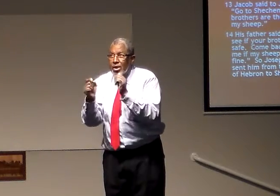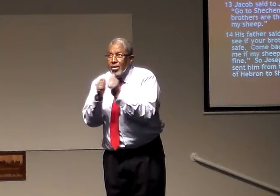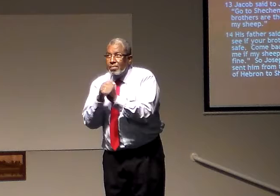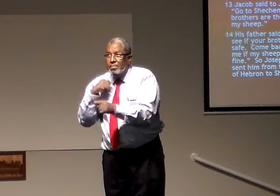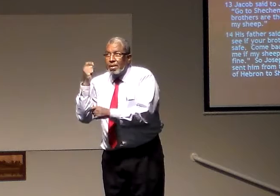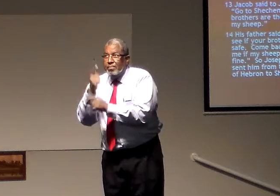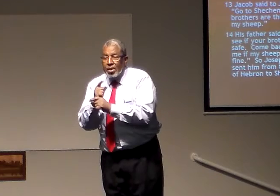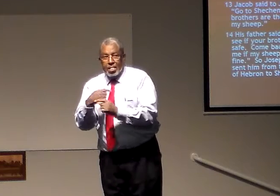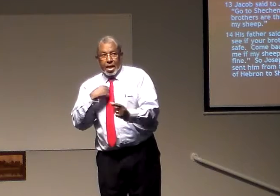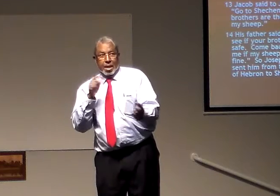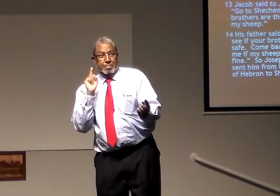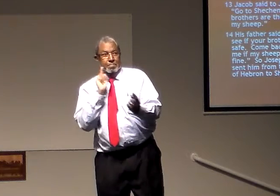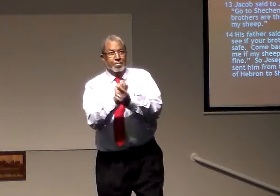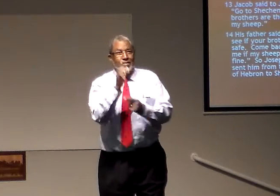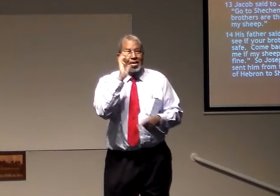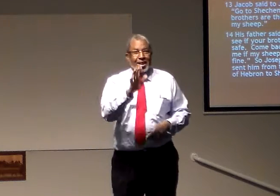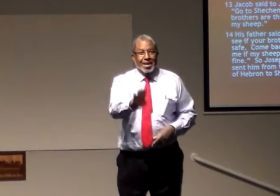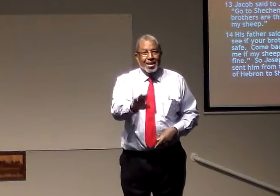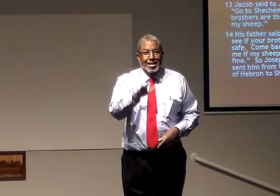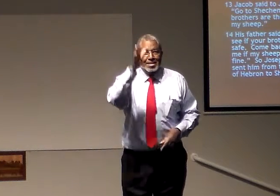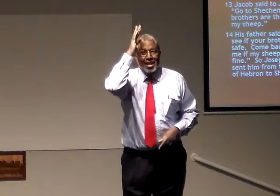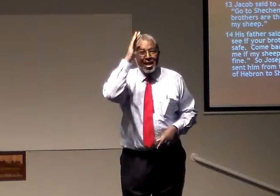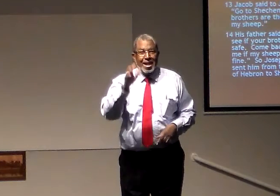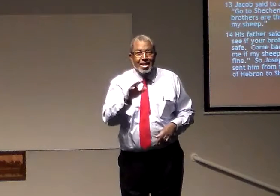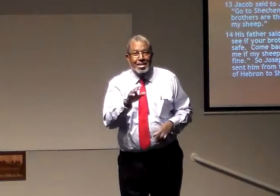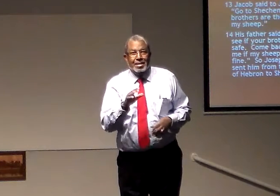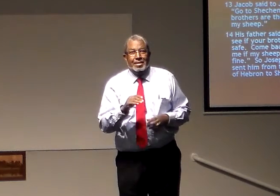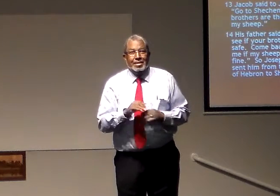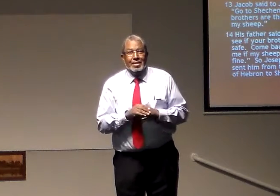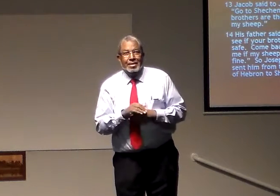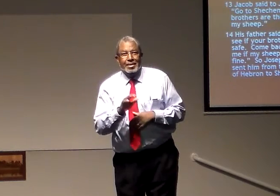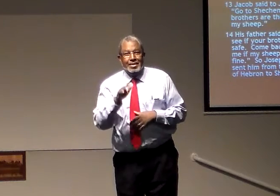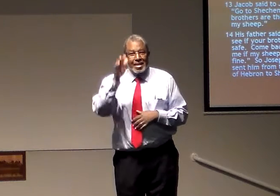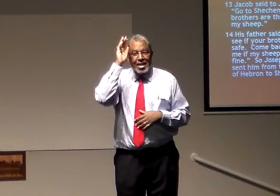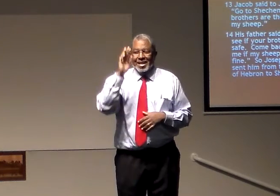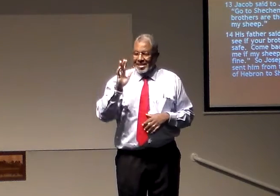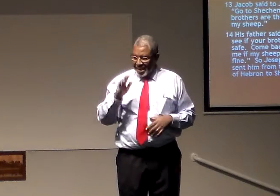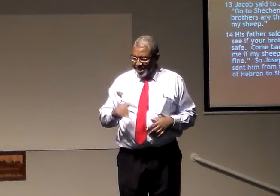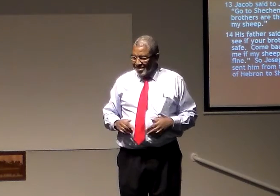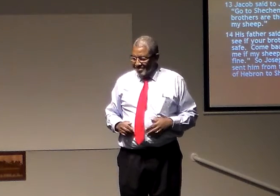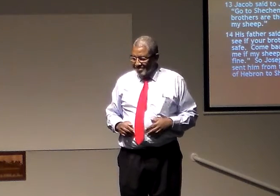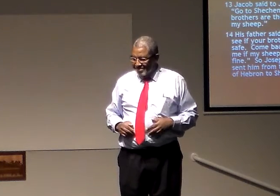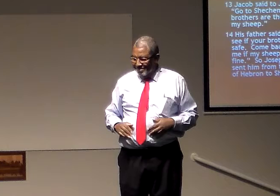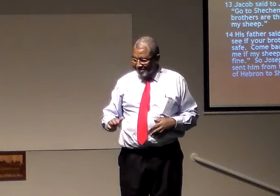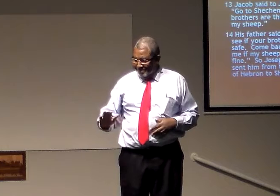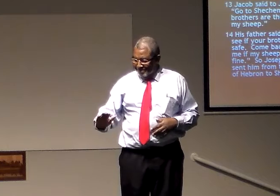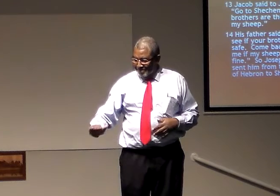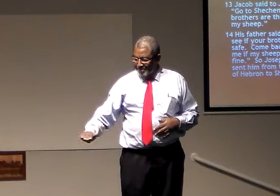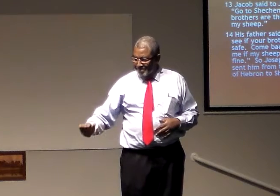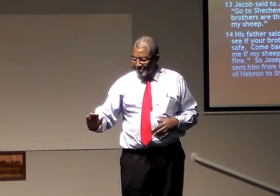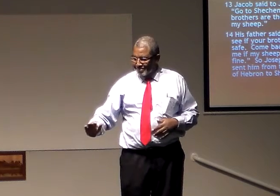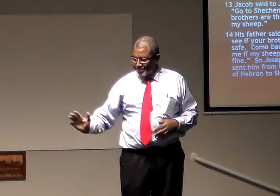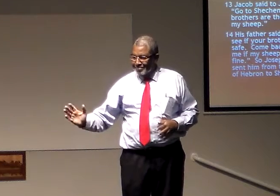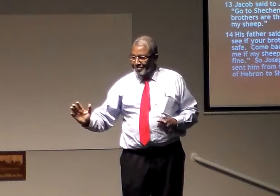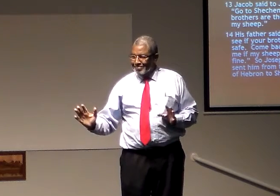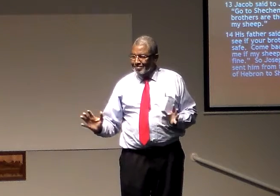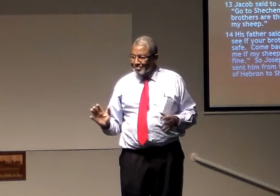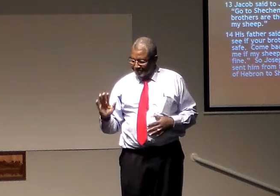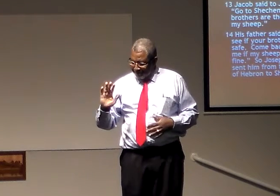to talk with my brothers. And then I met my daddy. Daddy! Daddy! I said, yeah, I know. Good